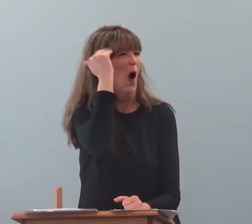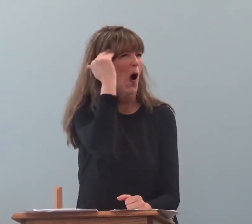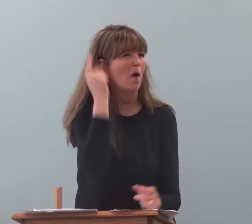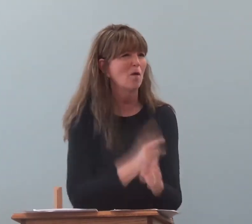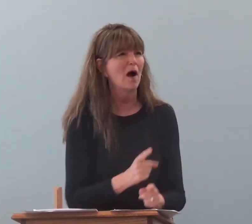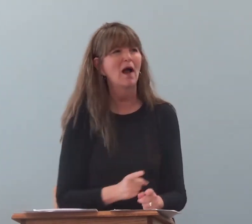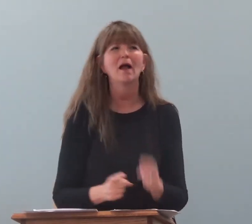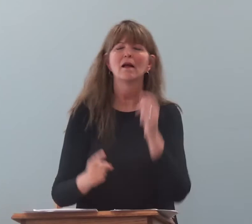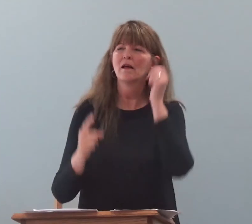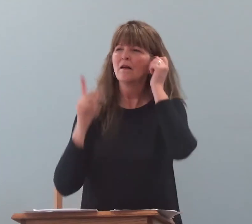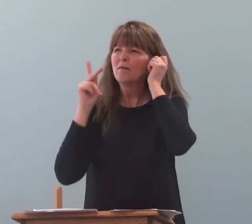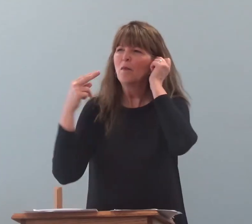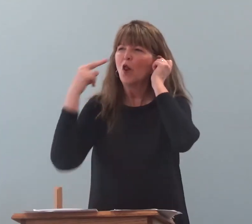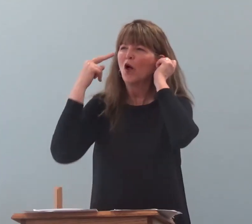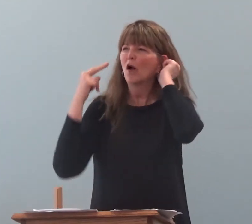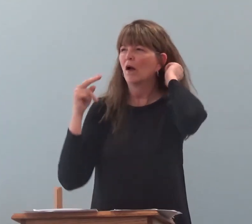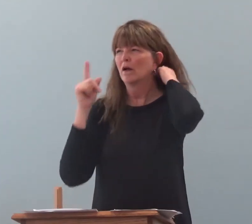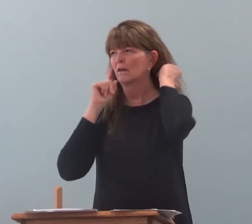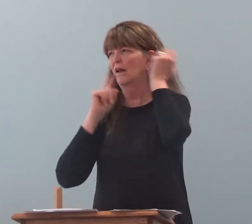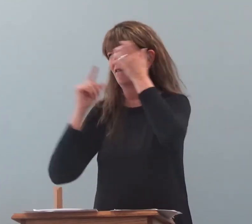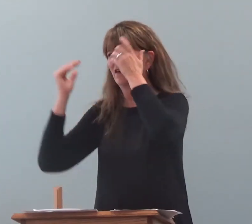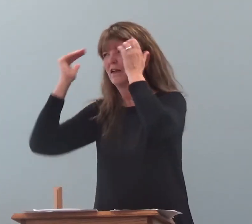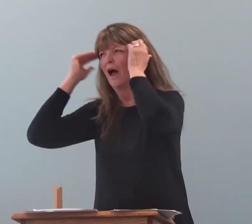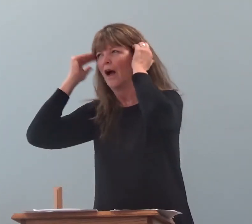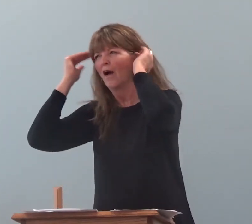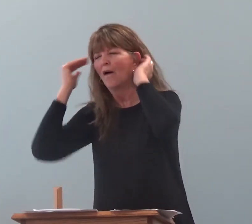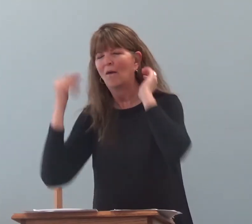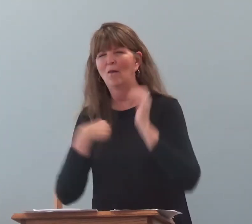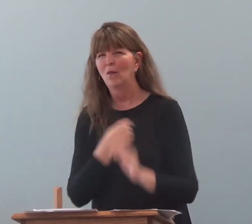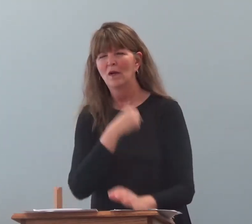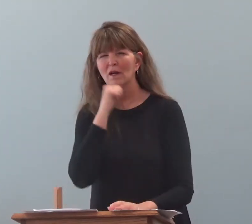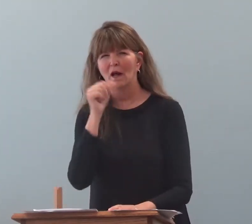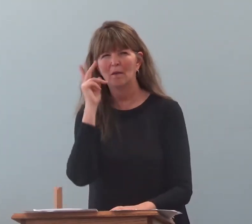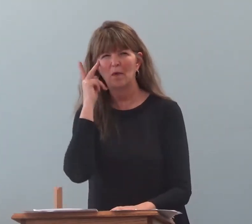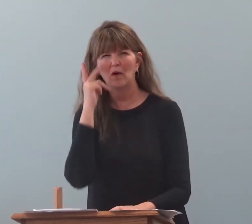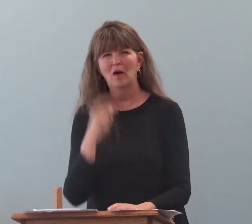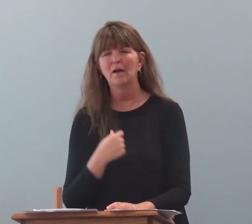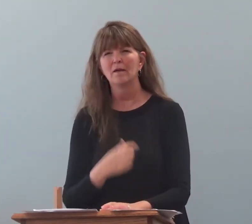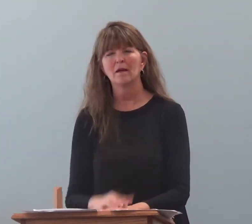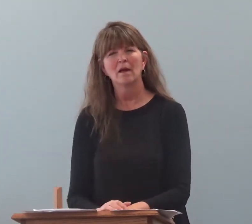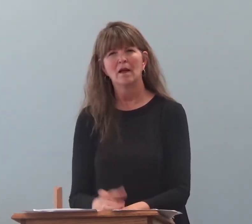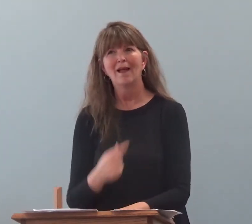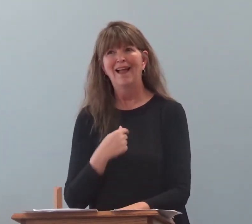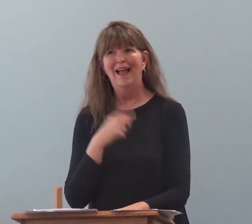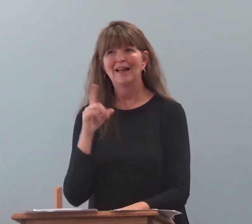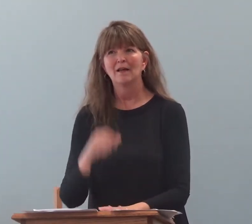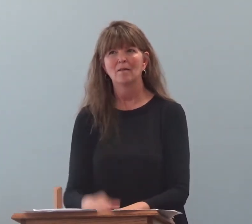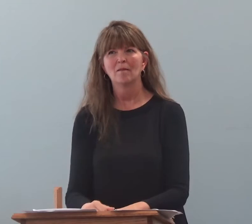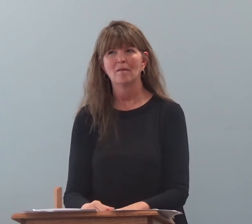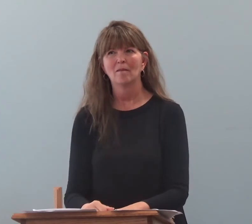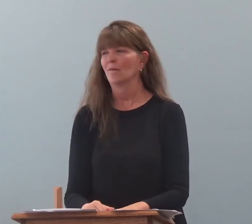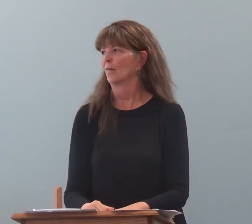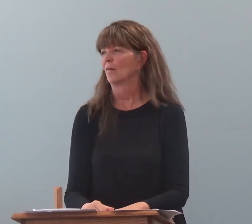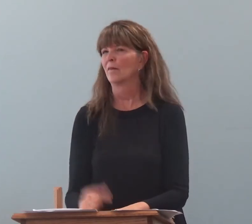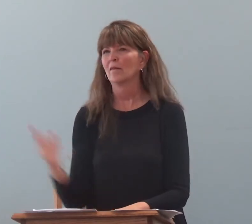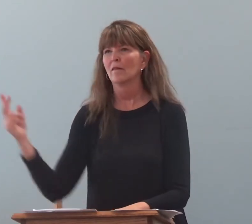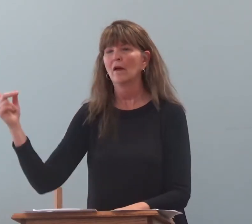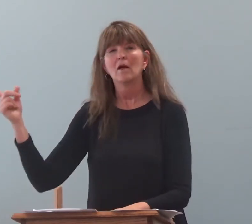me. You know, it's like, oh yeah, they're looking at deaf people. Y'all know how that goes when people just look at deaf people because we're signing. So I started feeling a